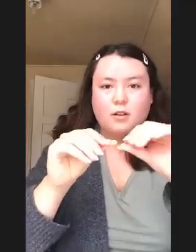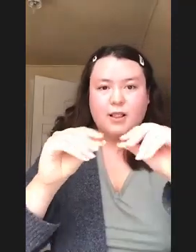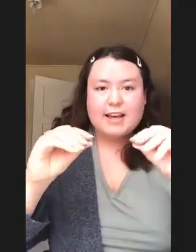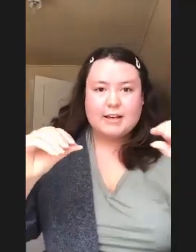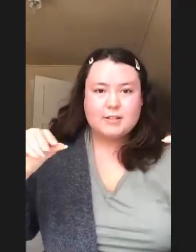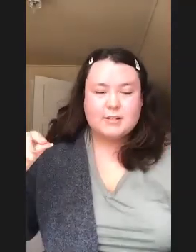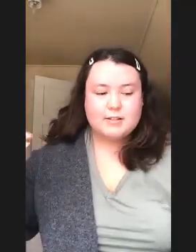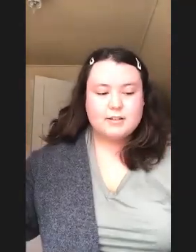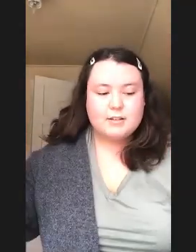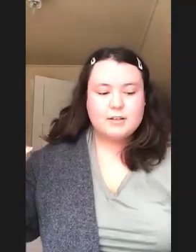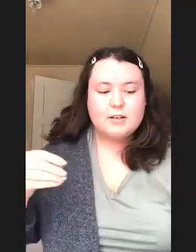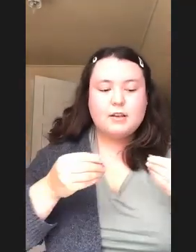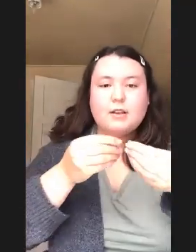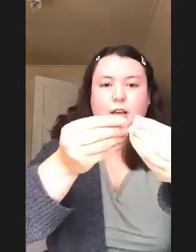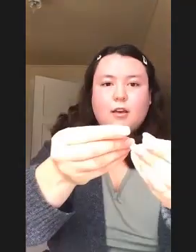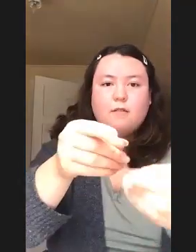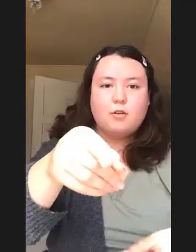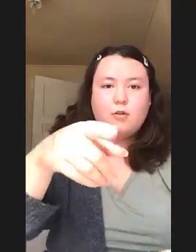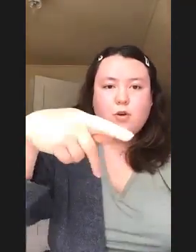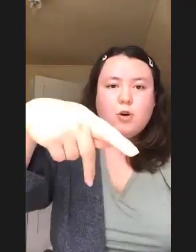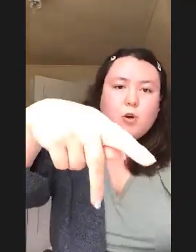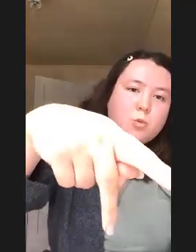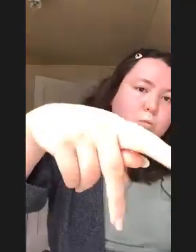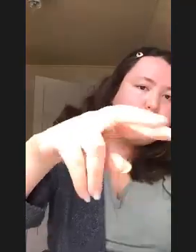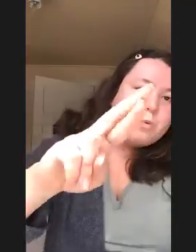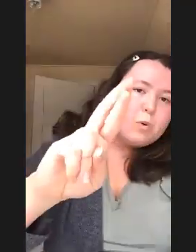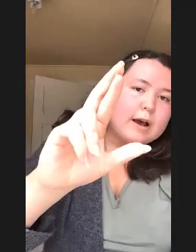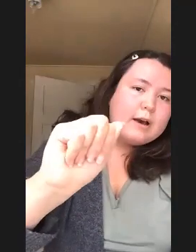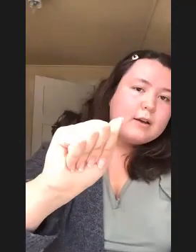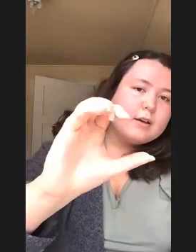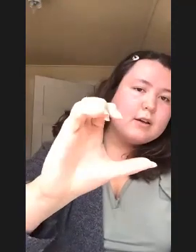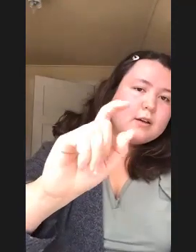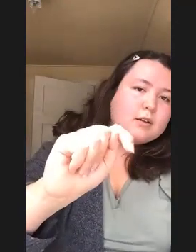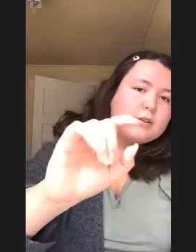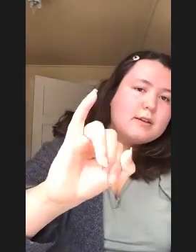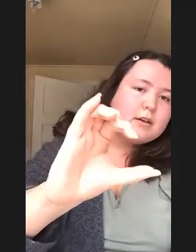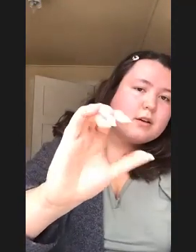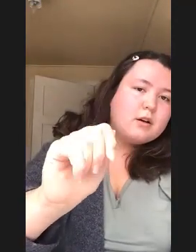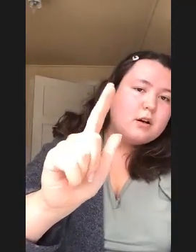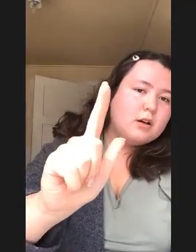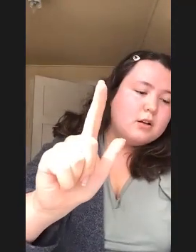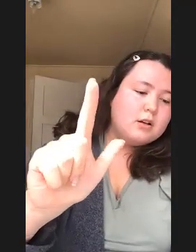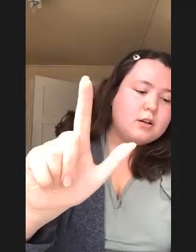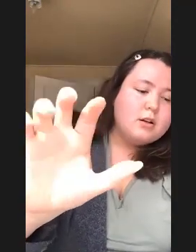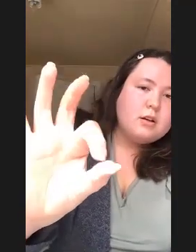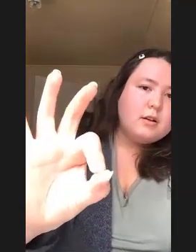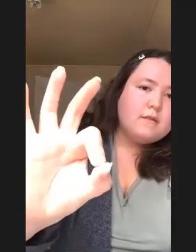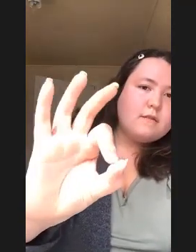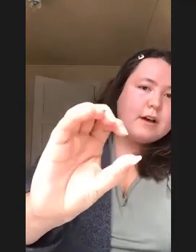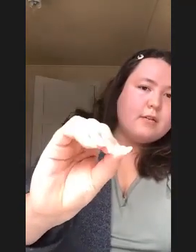land gave you Vertical